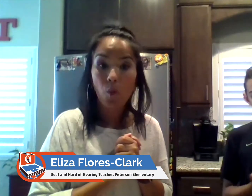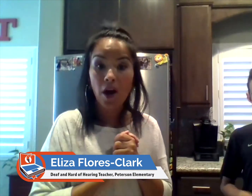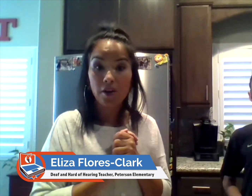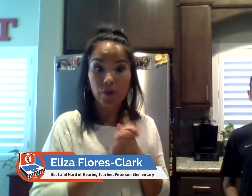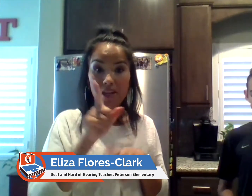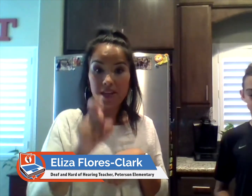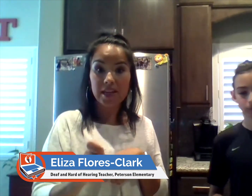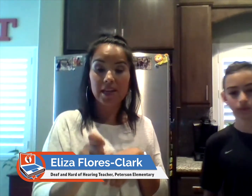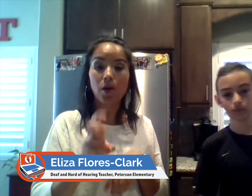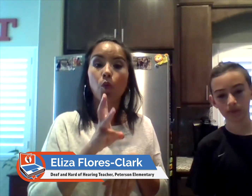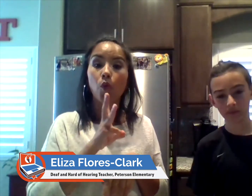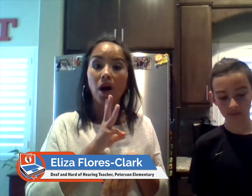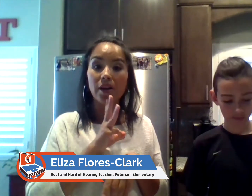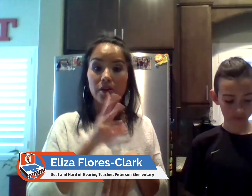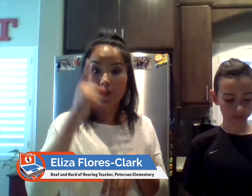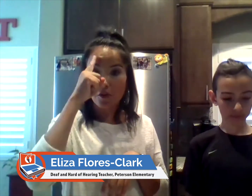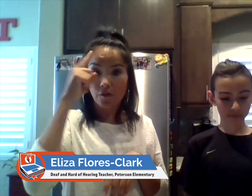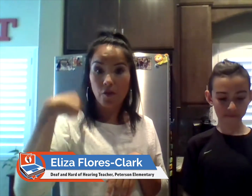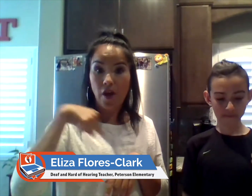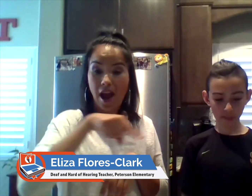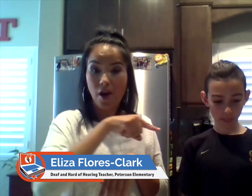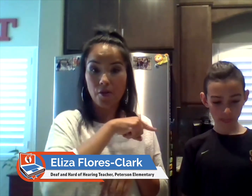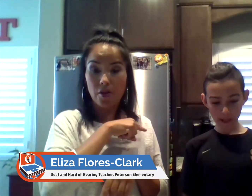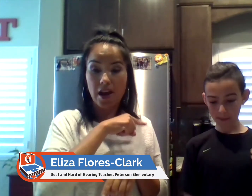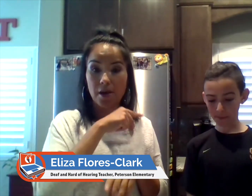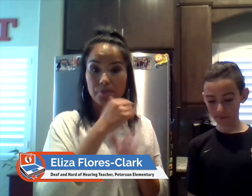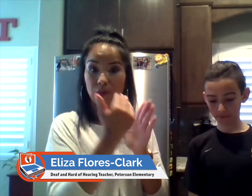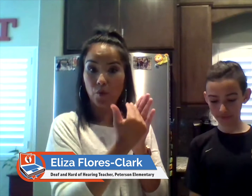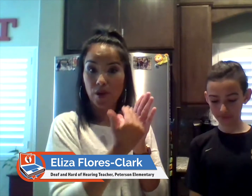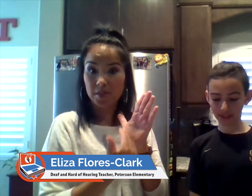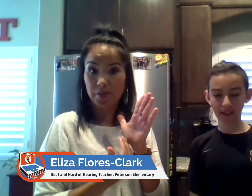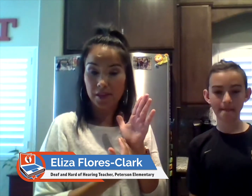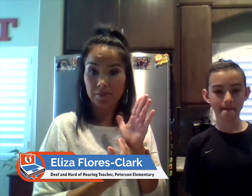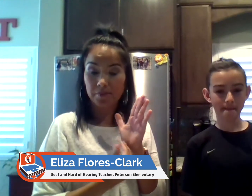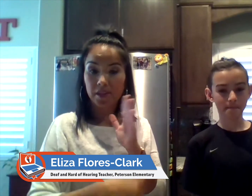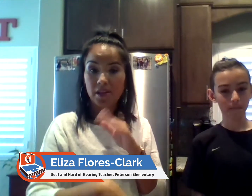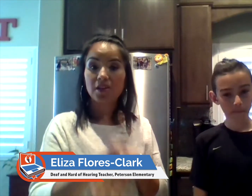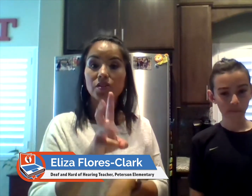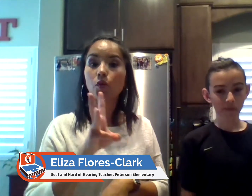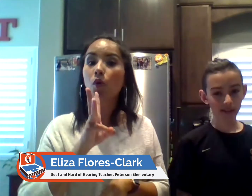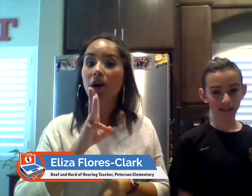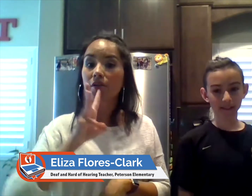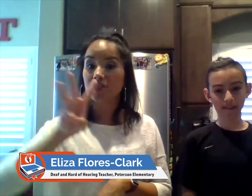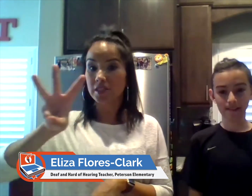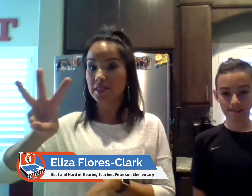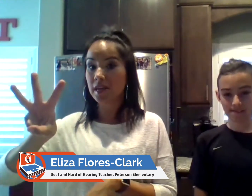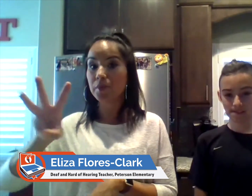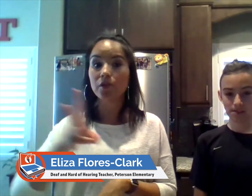Water. We needed water for our recipe. So water. It's just the W right